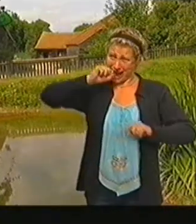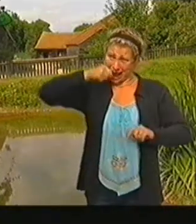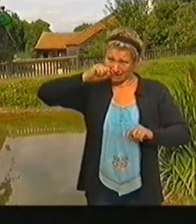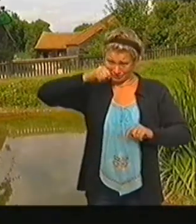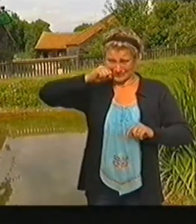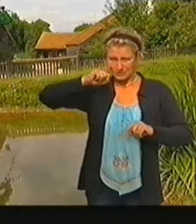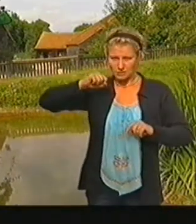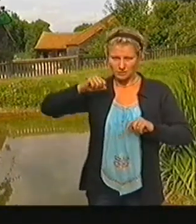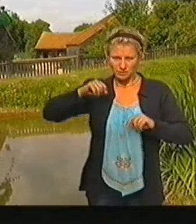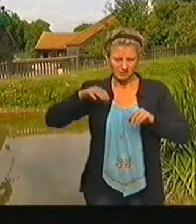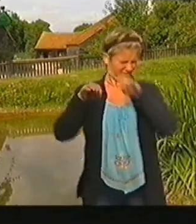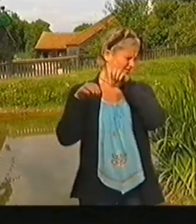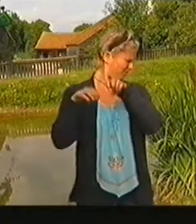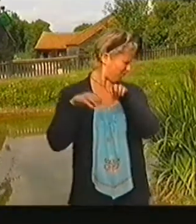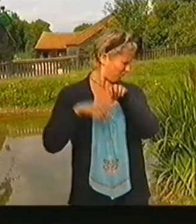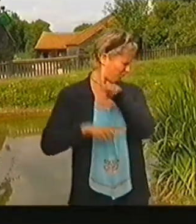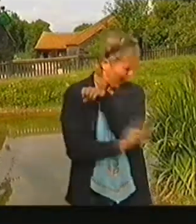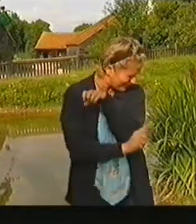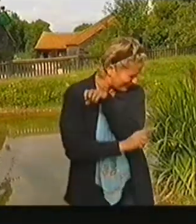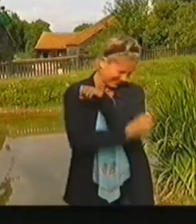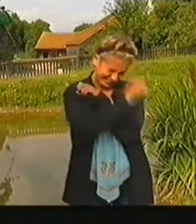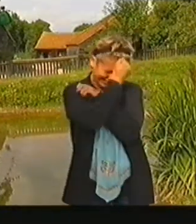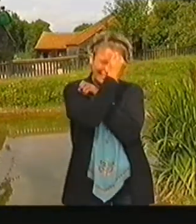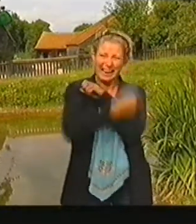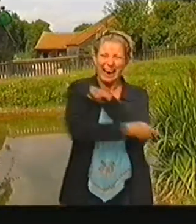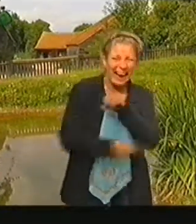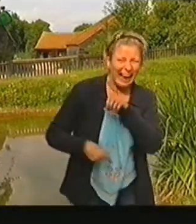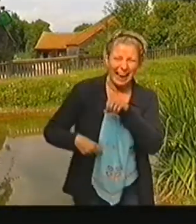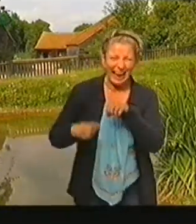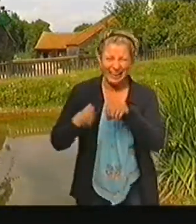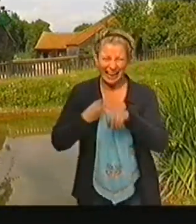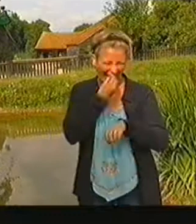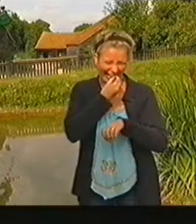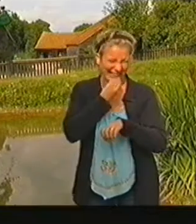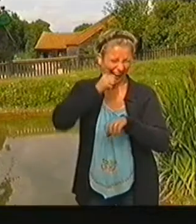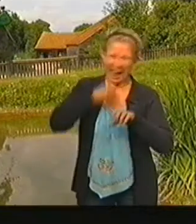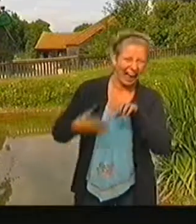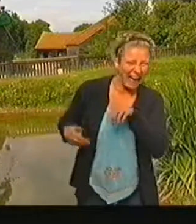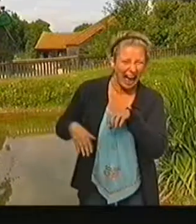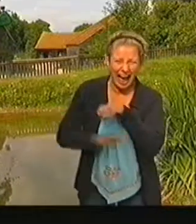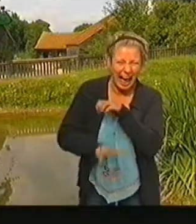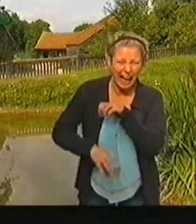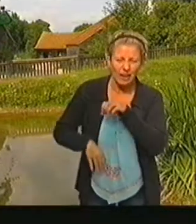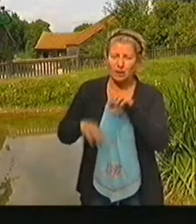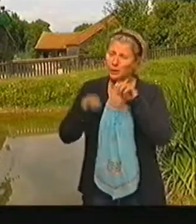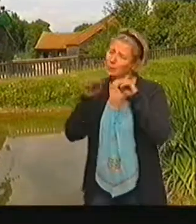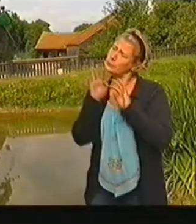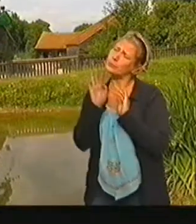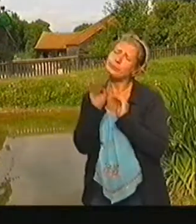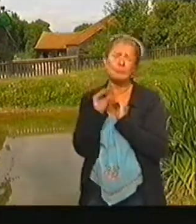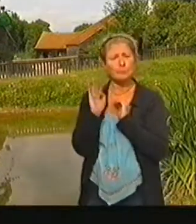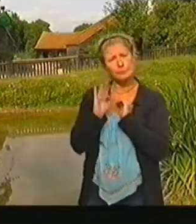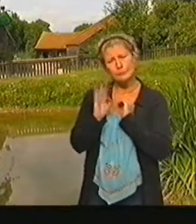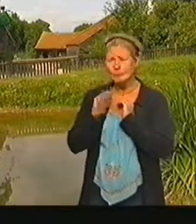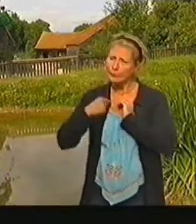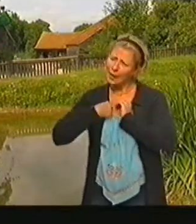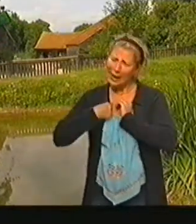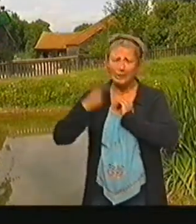those carrots." "Don't be a twerp," said Mr. Fox. "You know we never eat things like that." "It's not